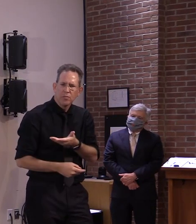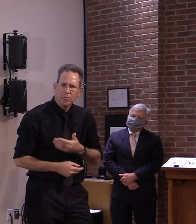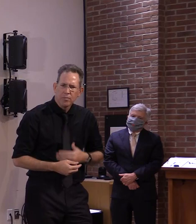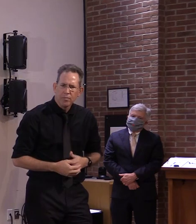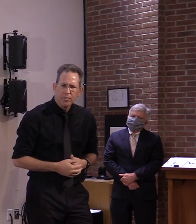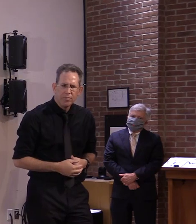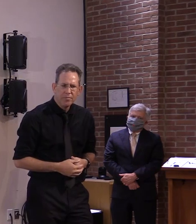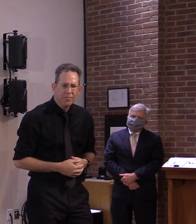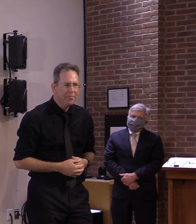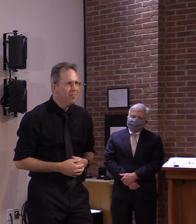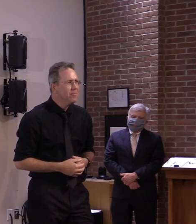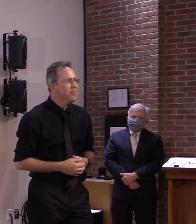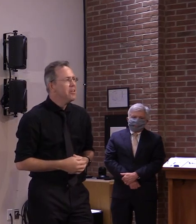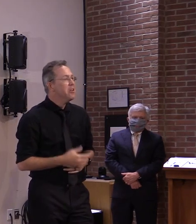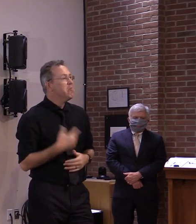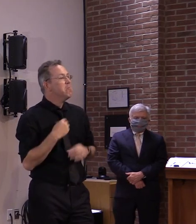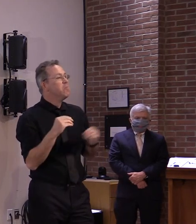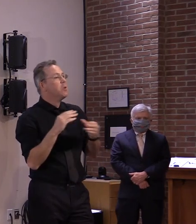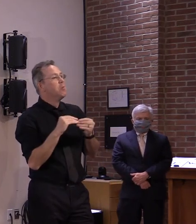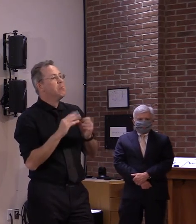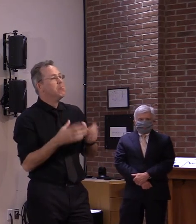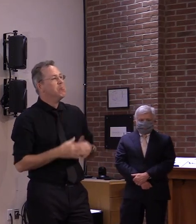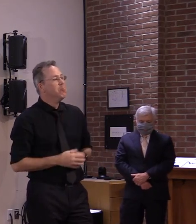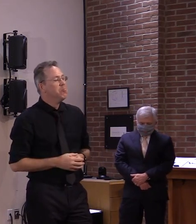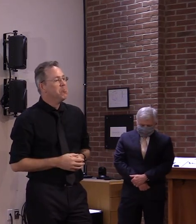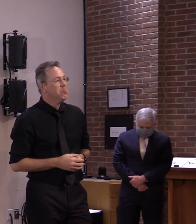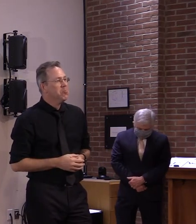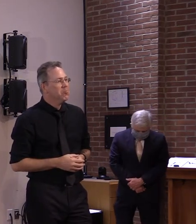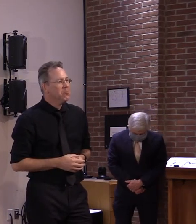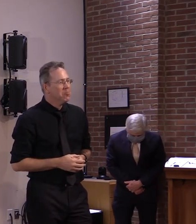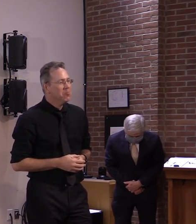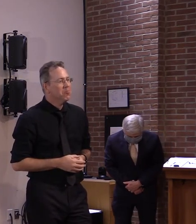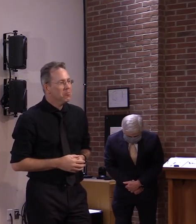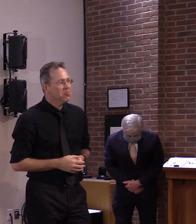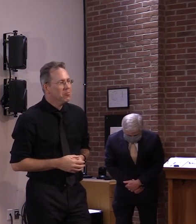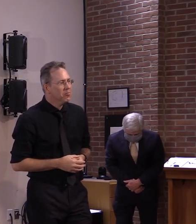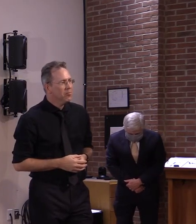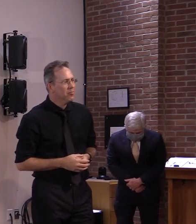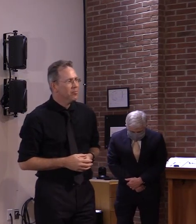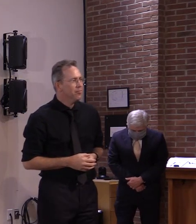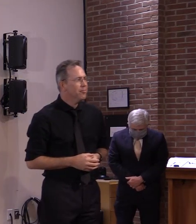Thank you. Sean, the Chester Telegraph.